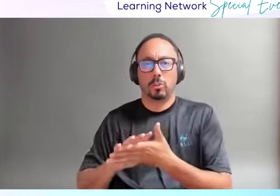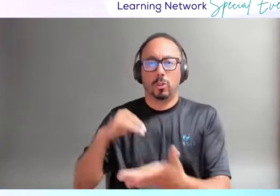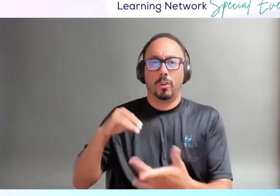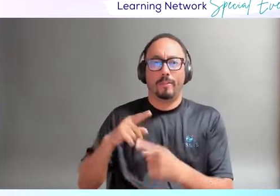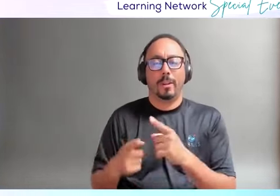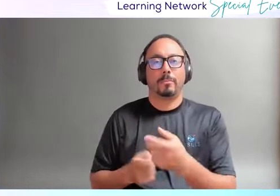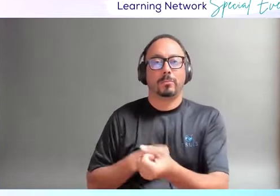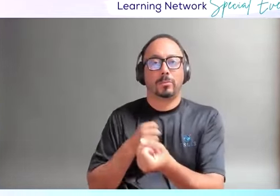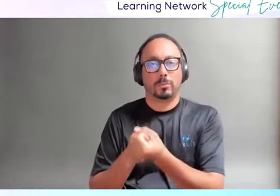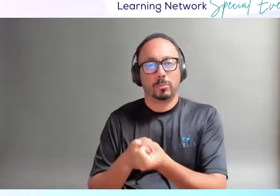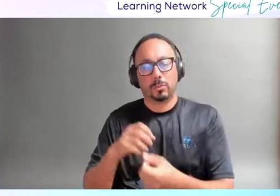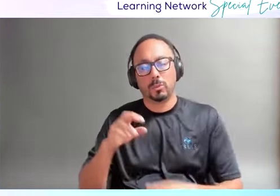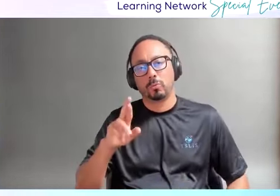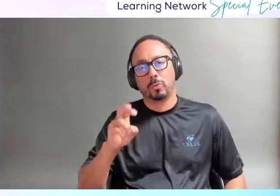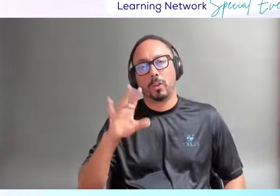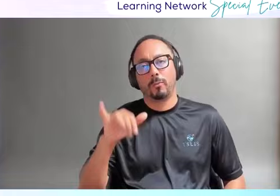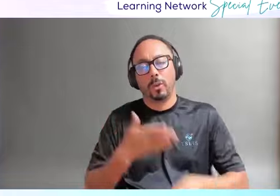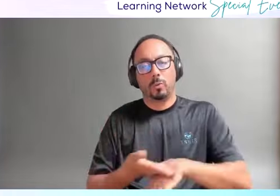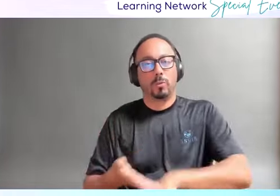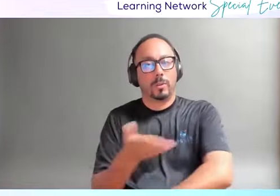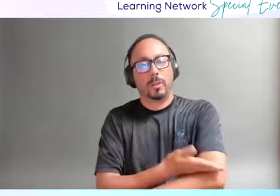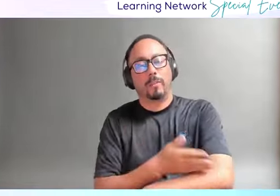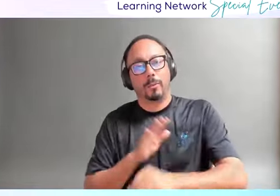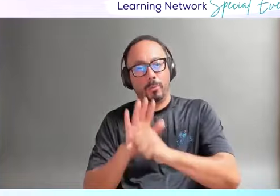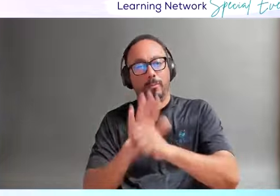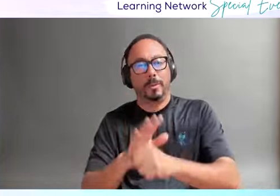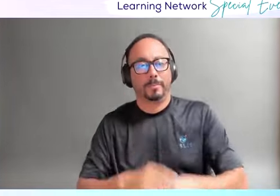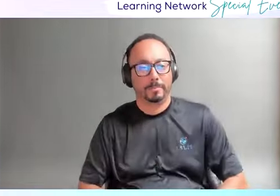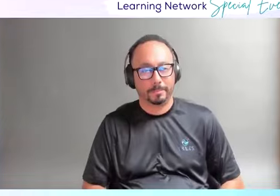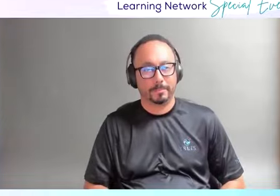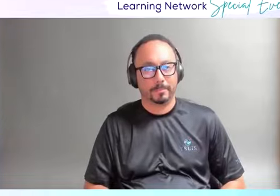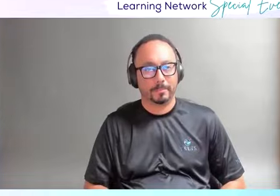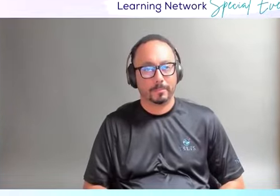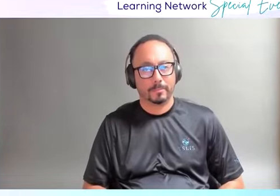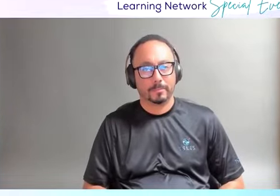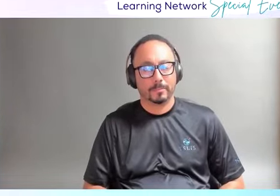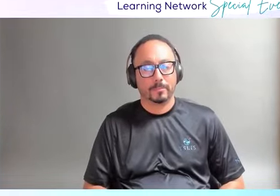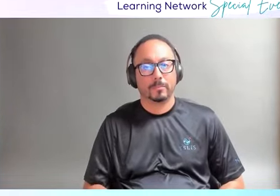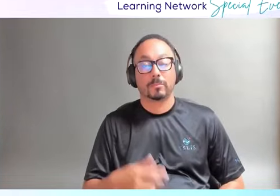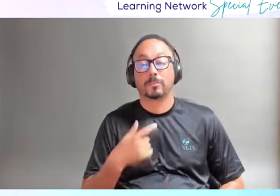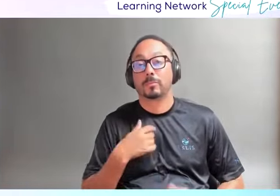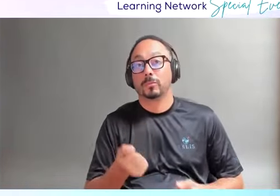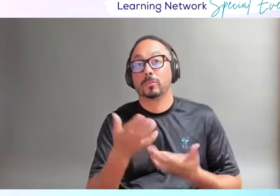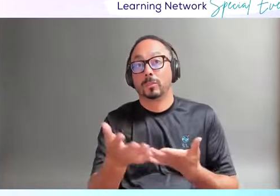supporting the recovery movement in general. So I would really suggest that you include that in your programming as